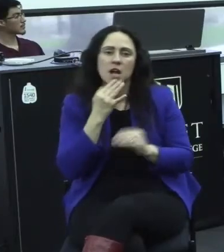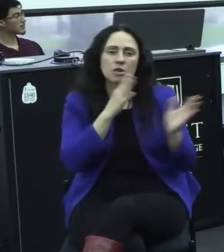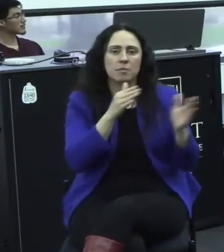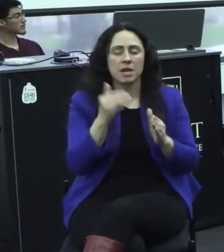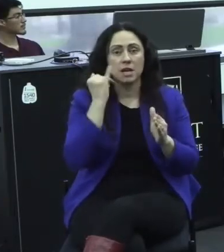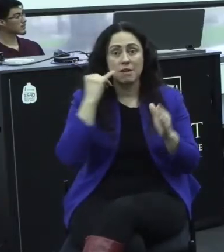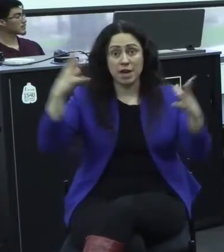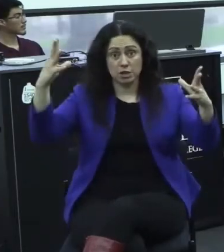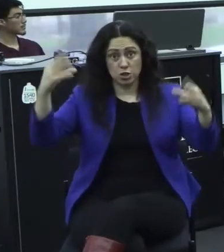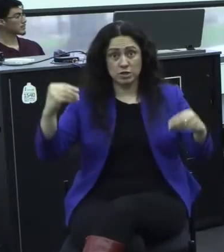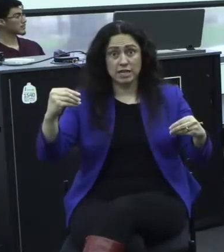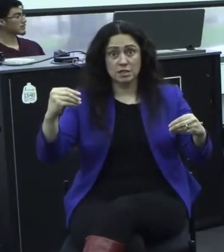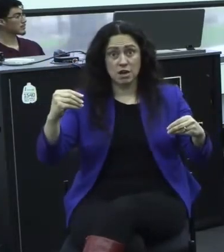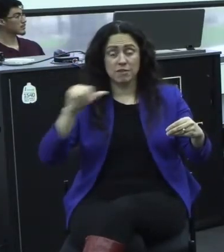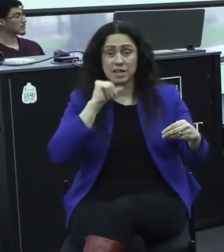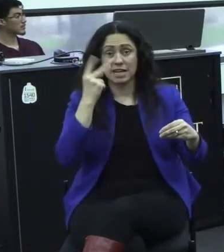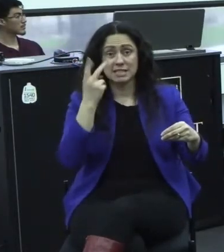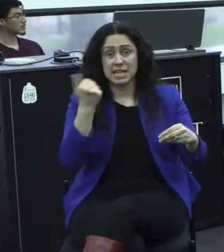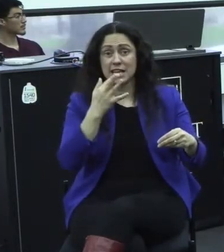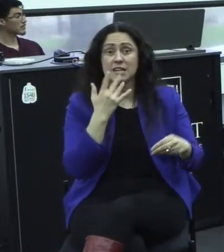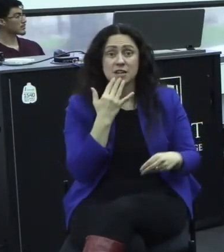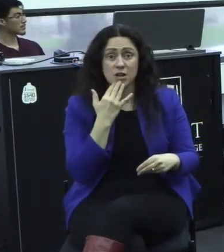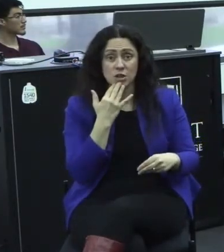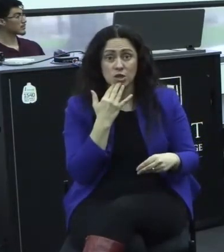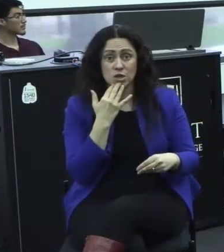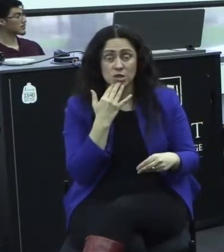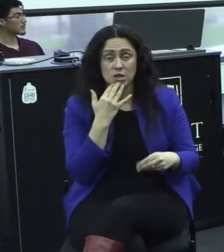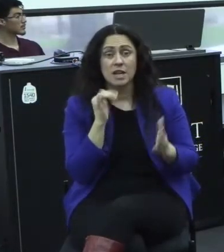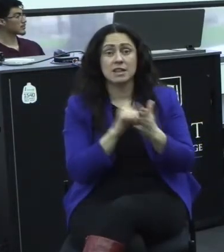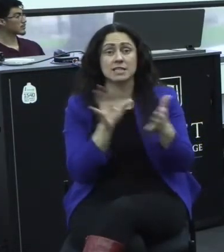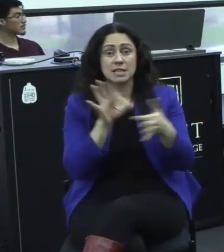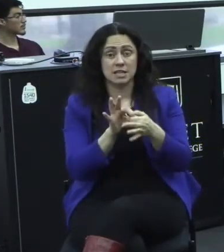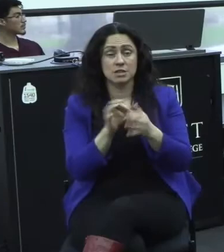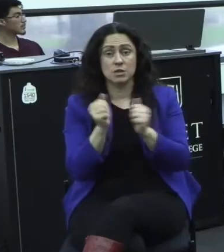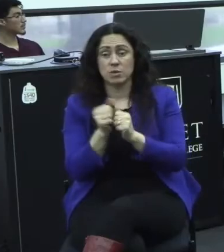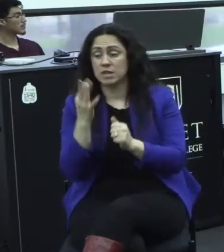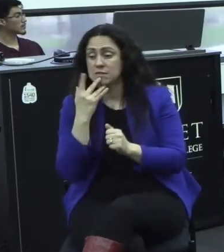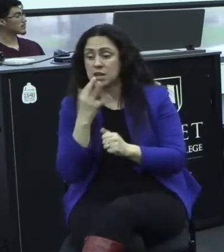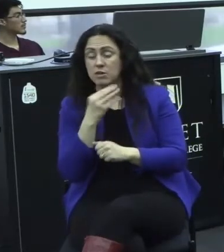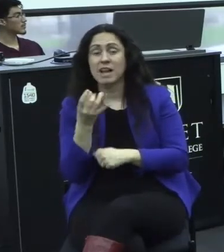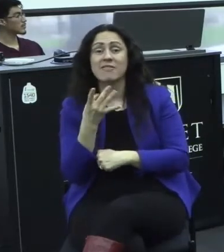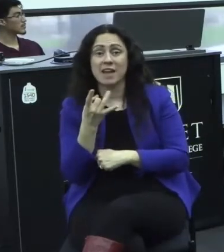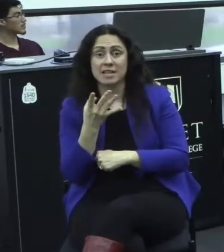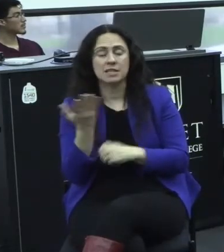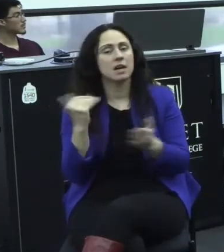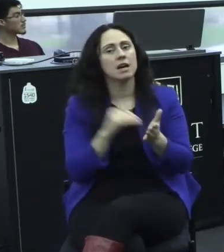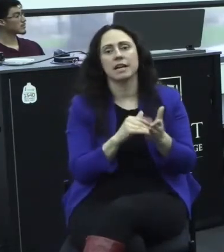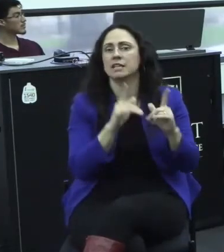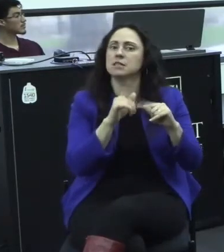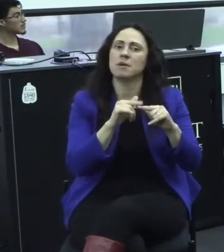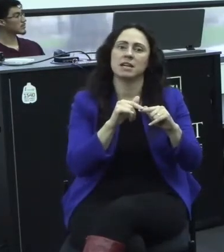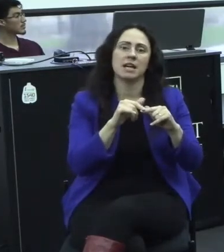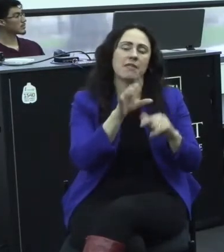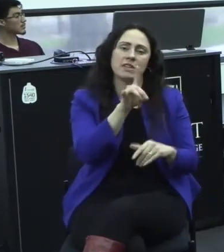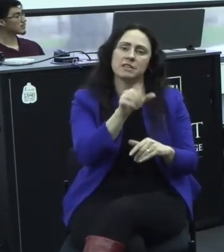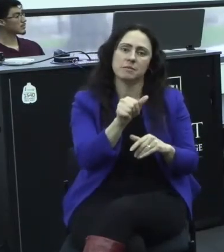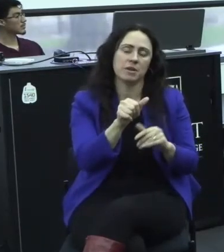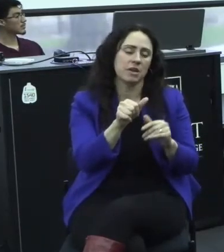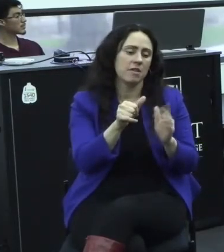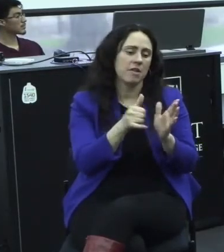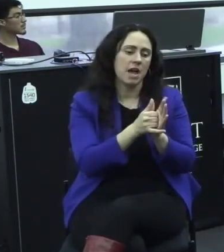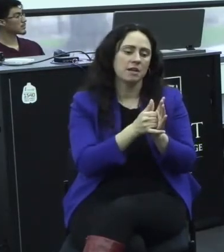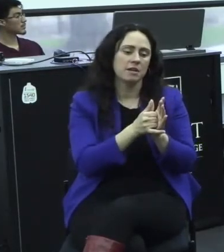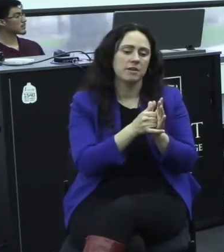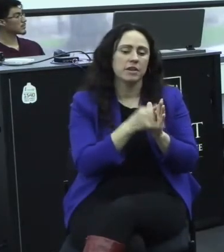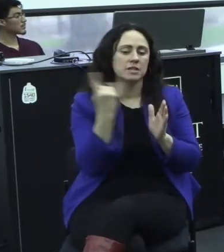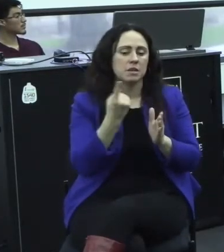the lights off right now, you're not going to see any color. So that's the connection between color and light. And again, depending on the disability that